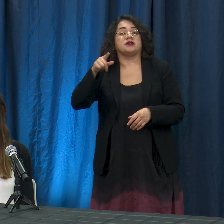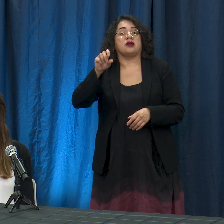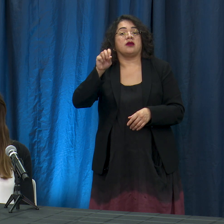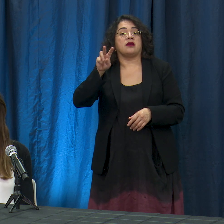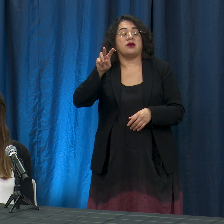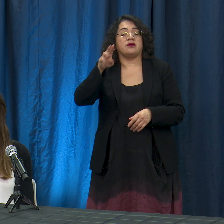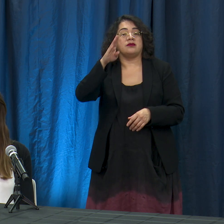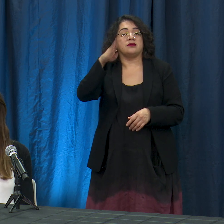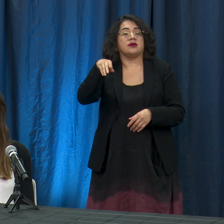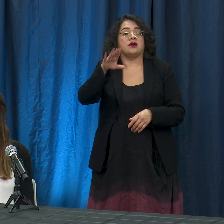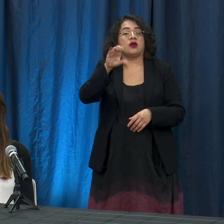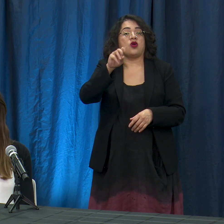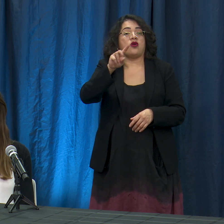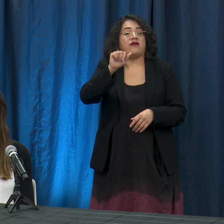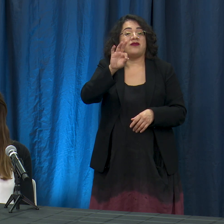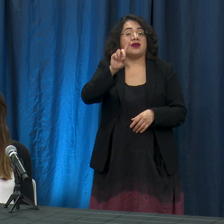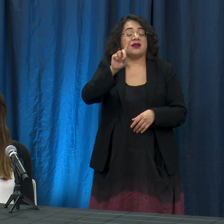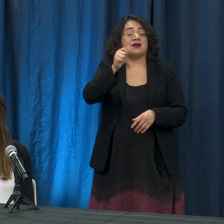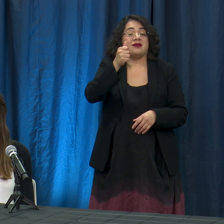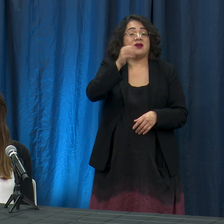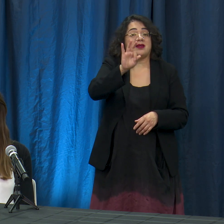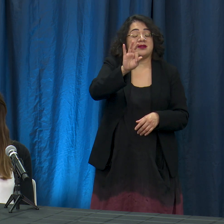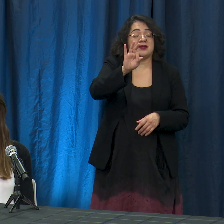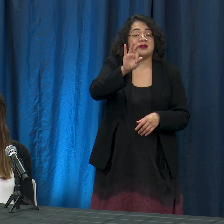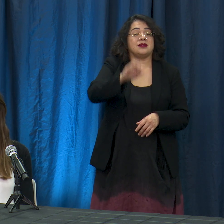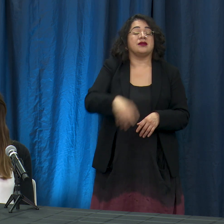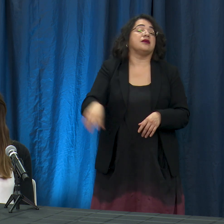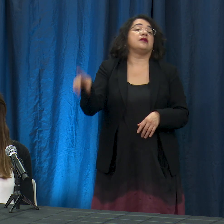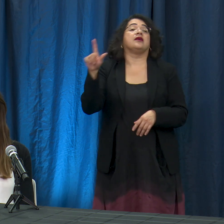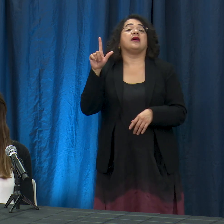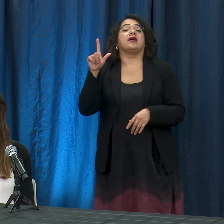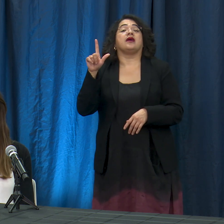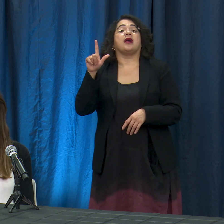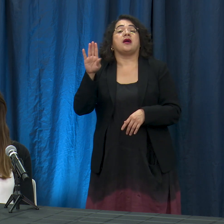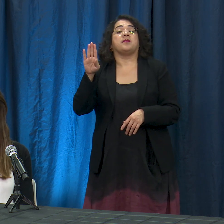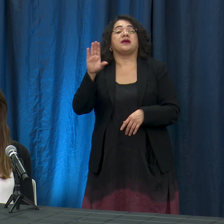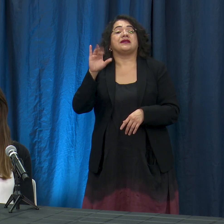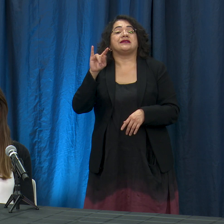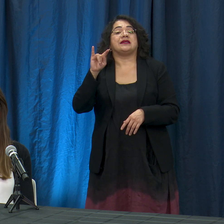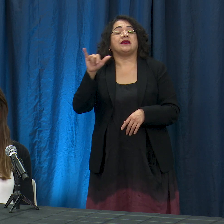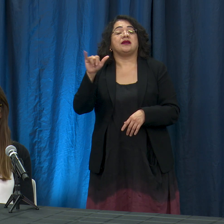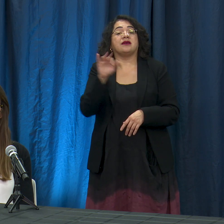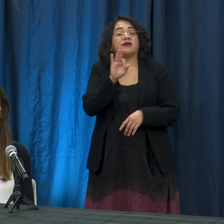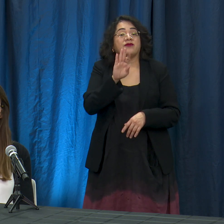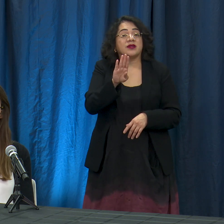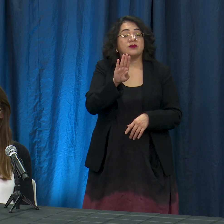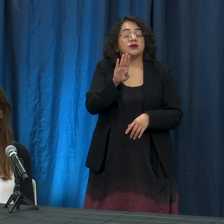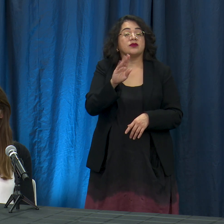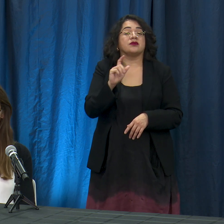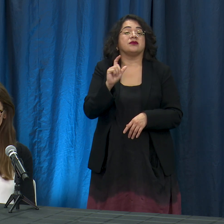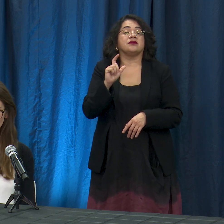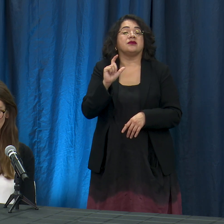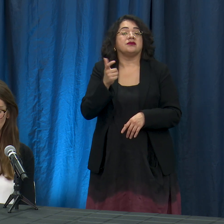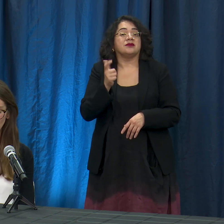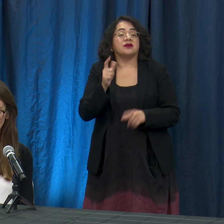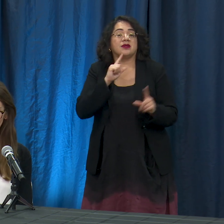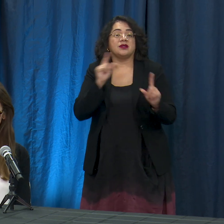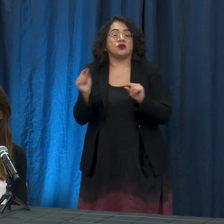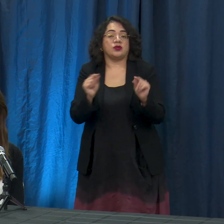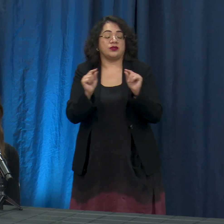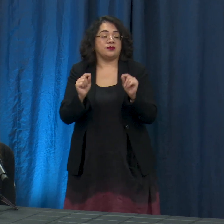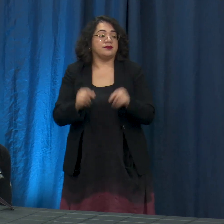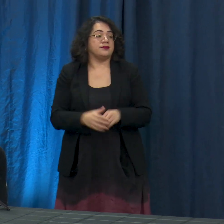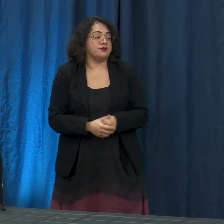longbeach.gov/COVID-19. You can also follow us at Long Beach City on Facebook, Twitter, and Instagram. Thank you. Thank you.